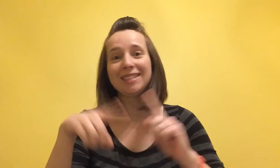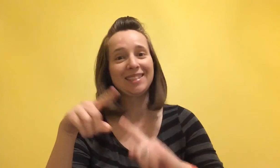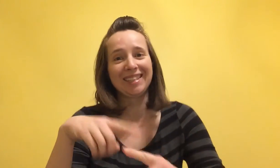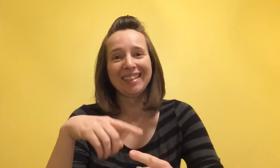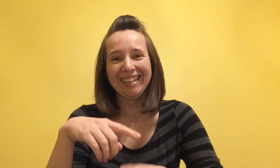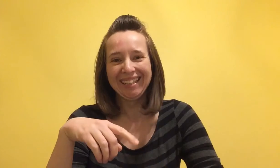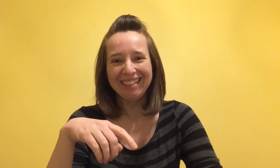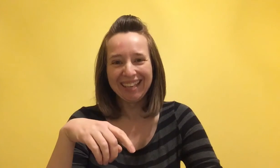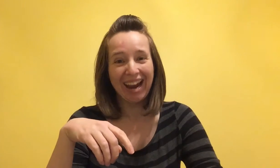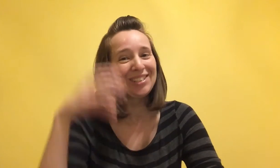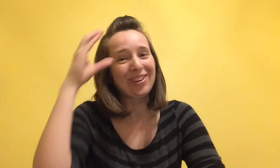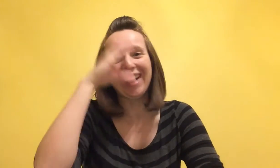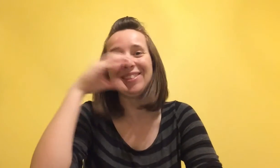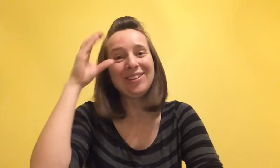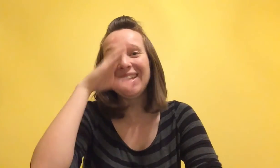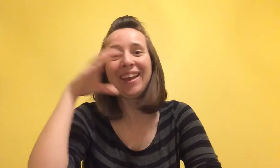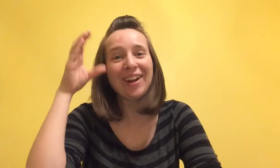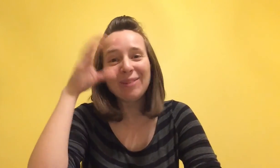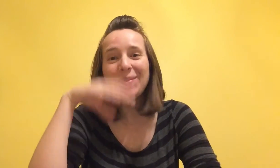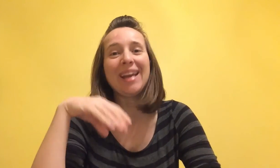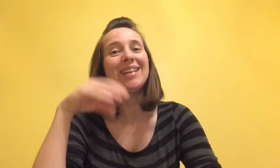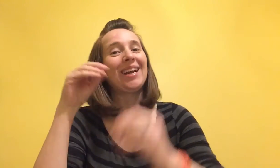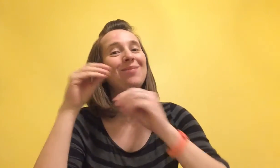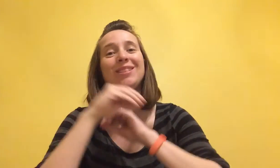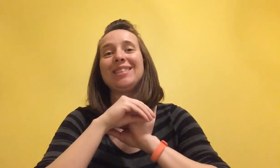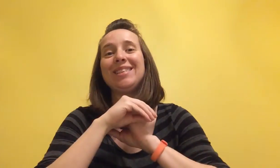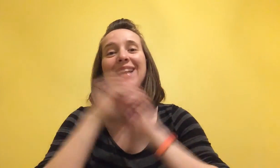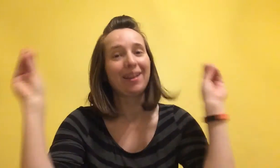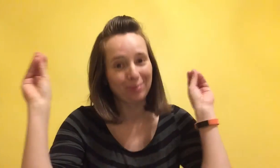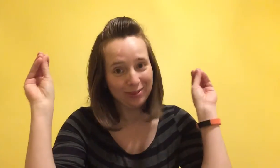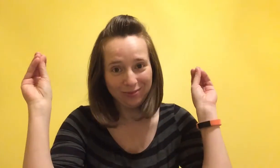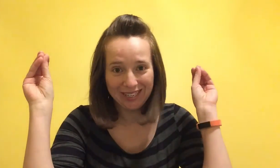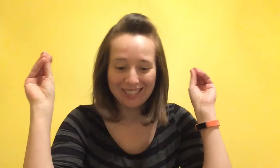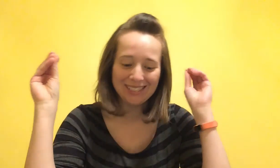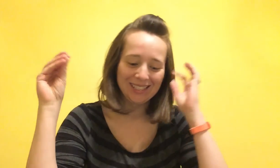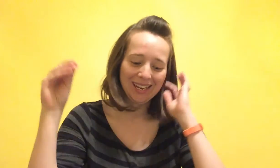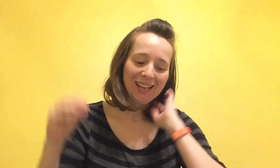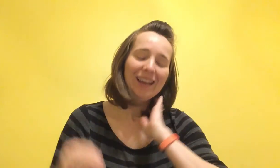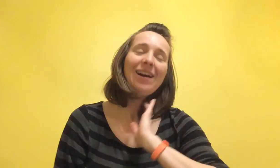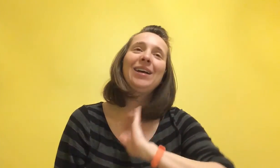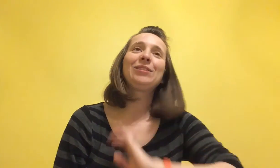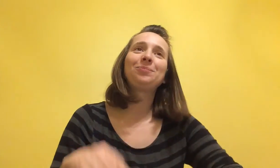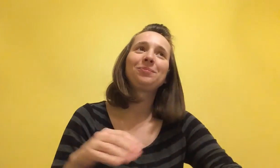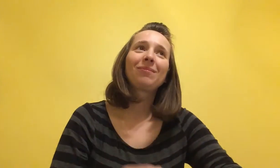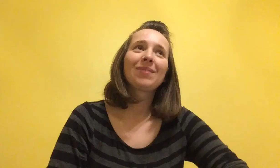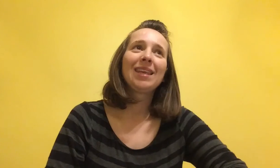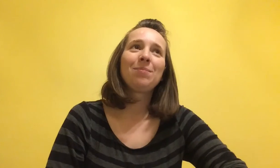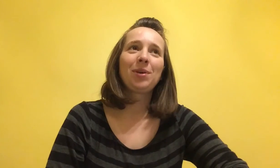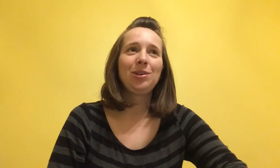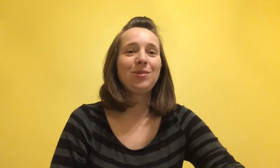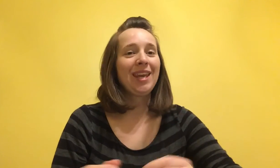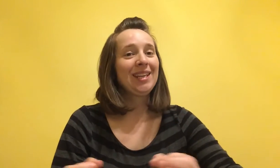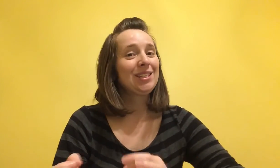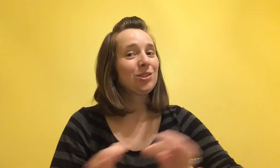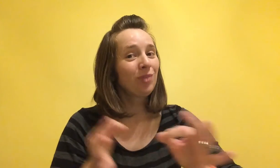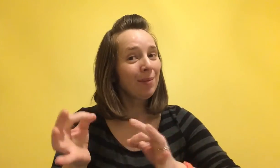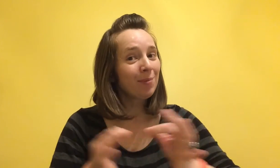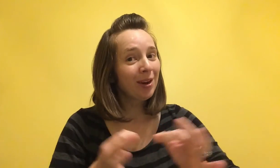this. I tried looking it up and I was not able to find it. But you can describe about